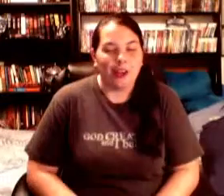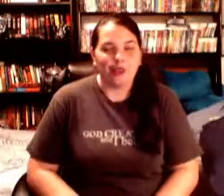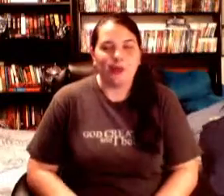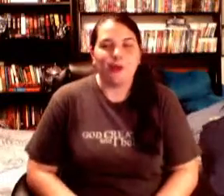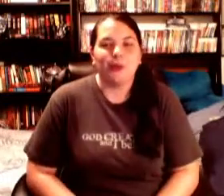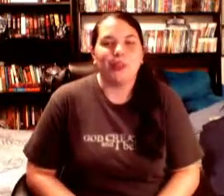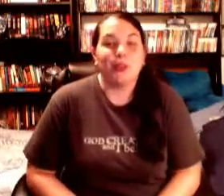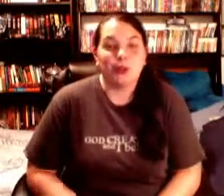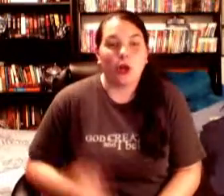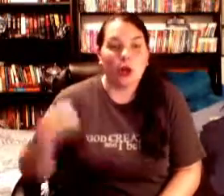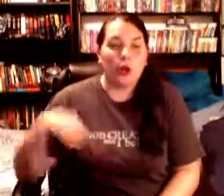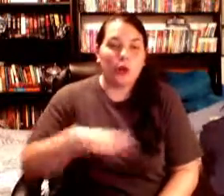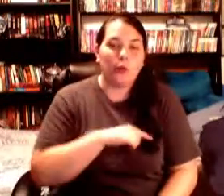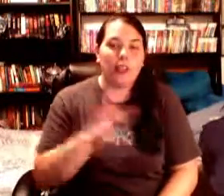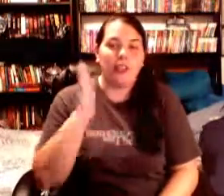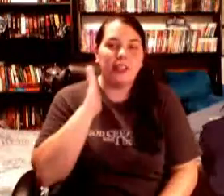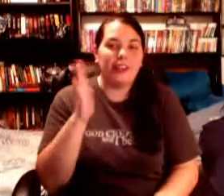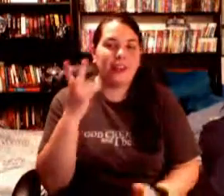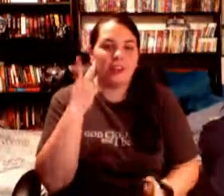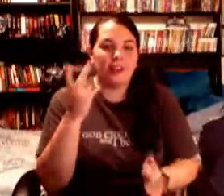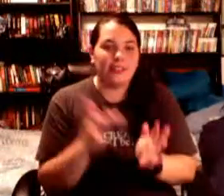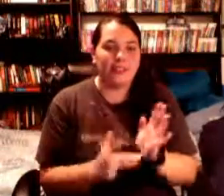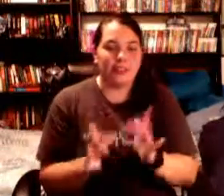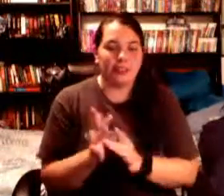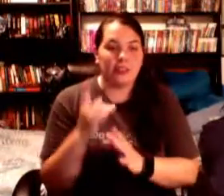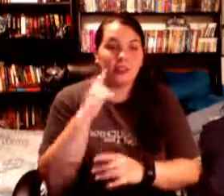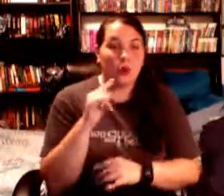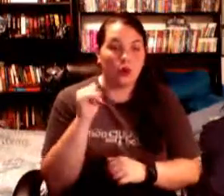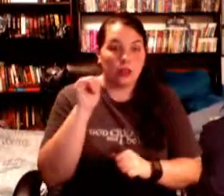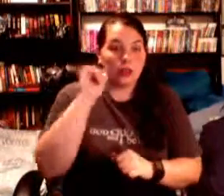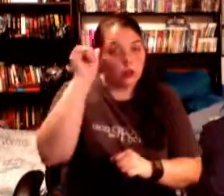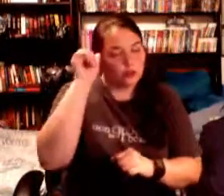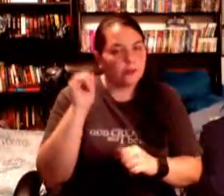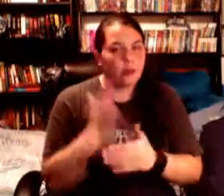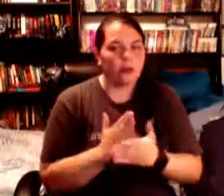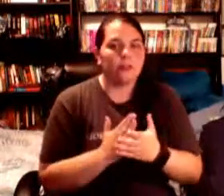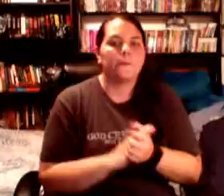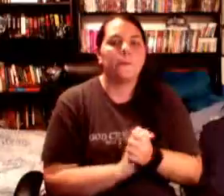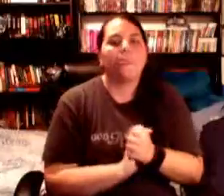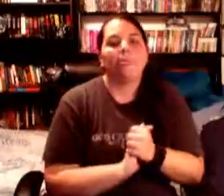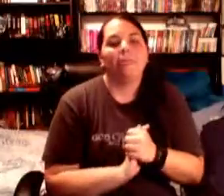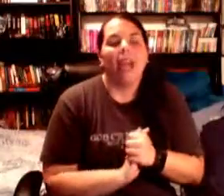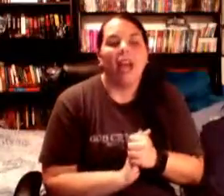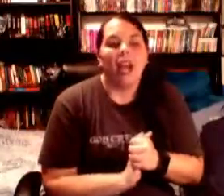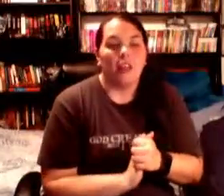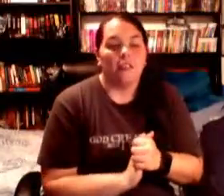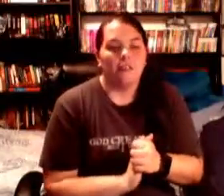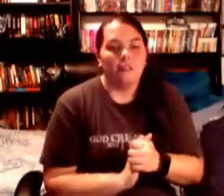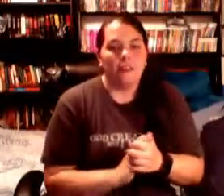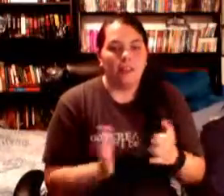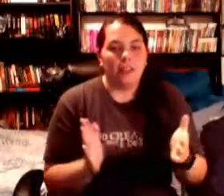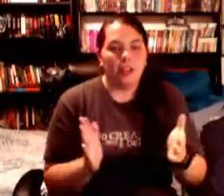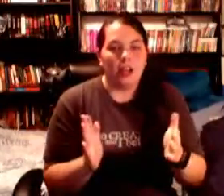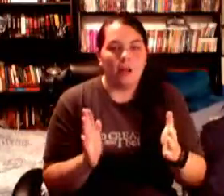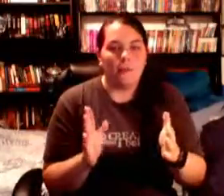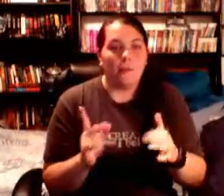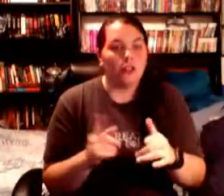Okay, so this is the song We Shall See Jesus for the adults parts. This, the